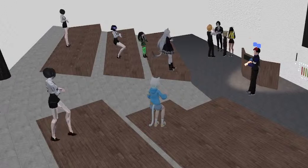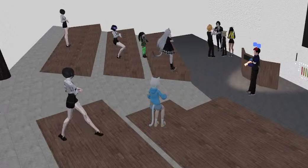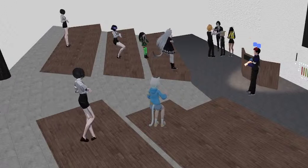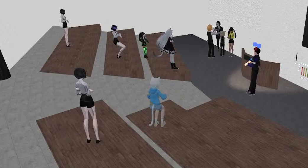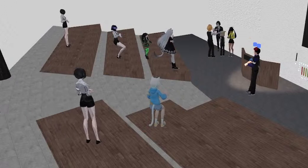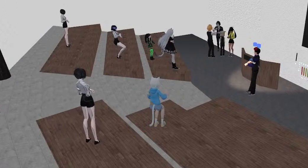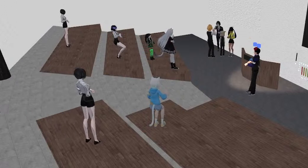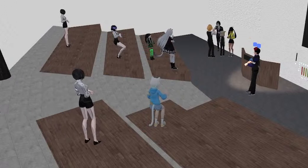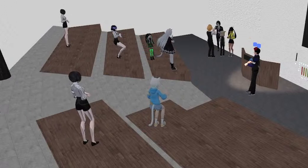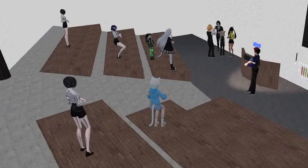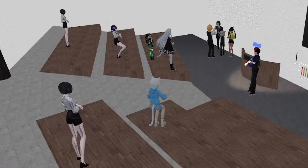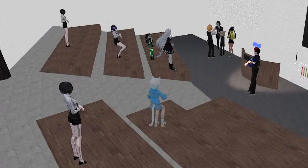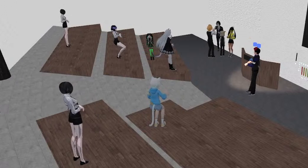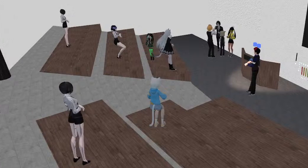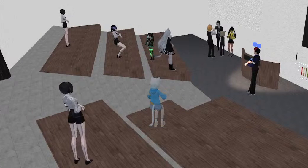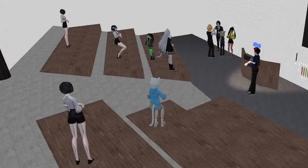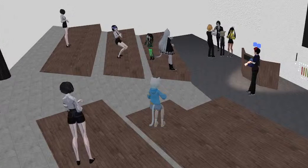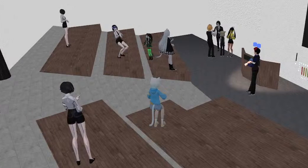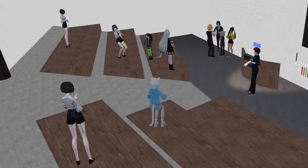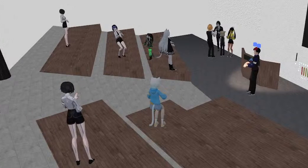You're gonna need fingers, my furry friend.